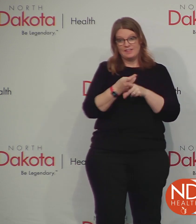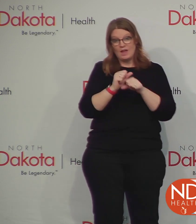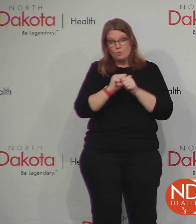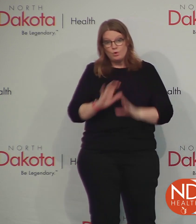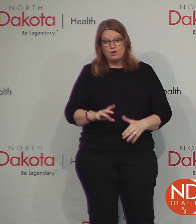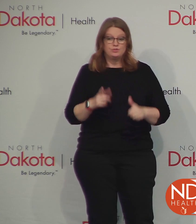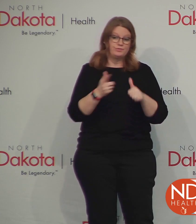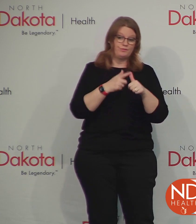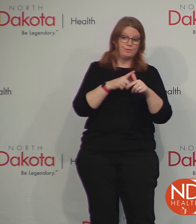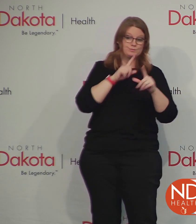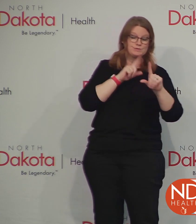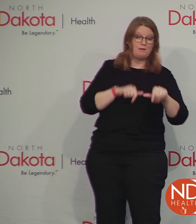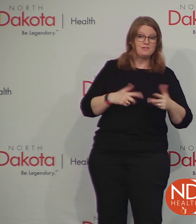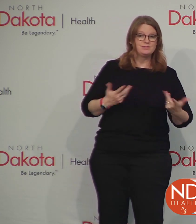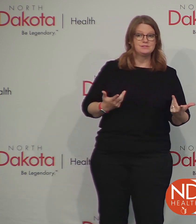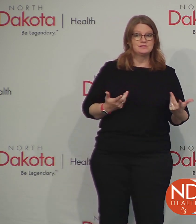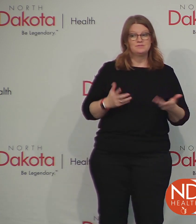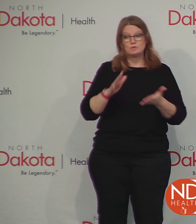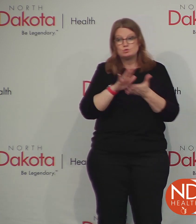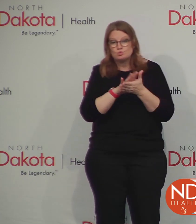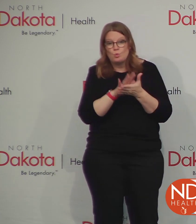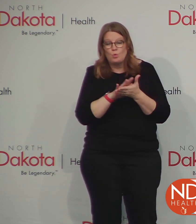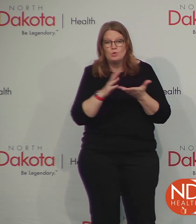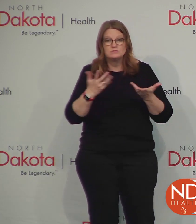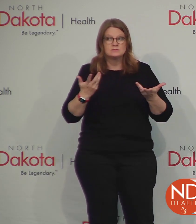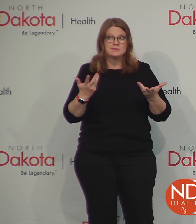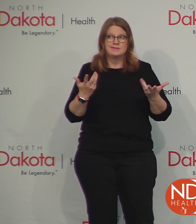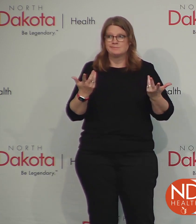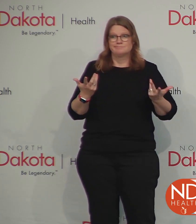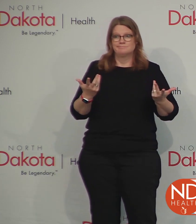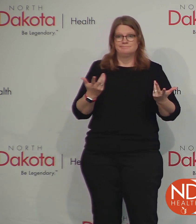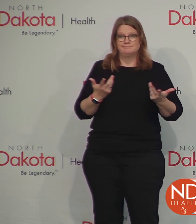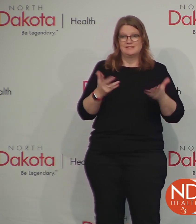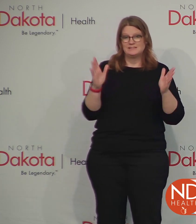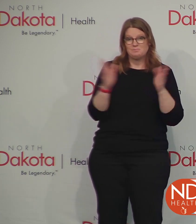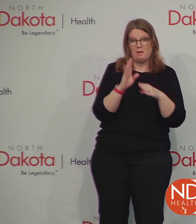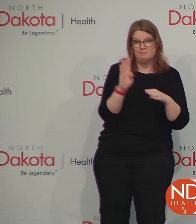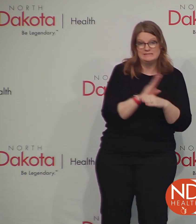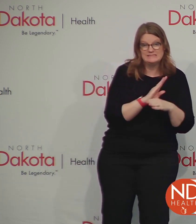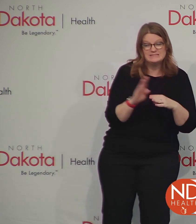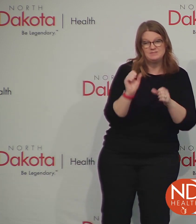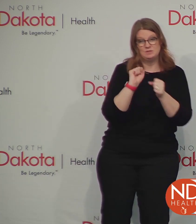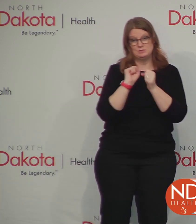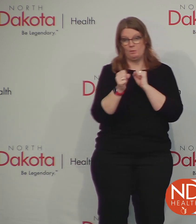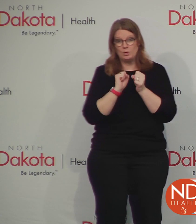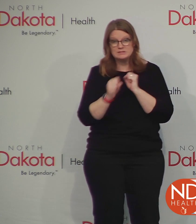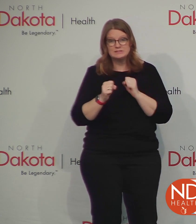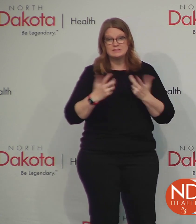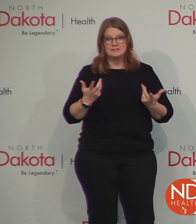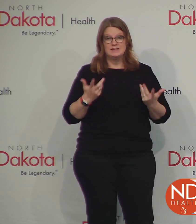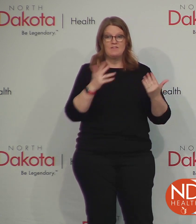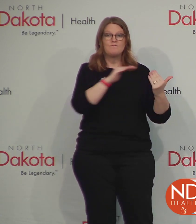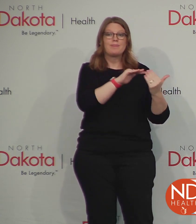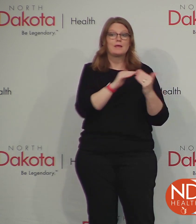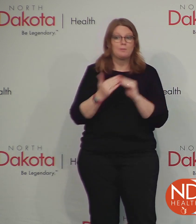first responders, for schools, for small businesses, for sports, for the